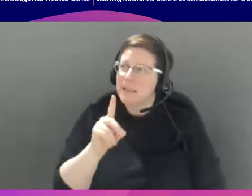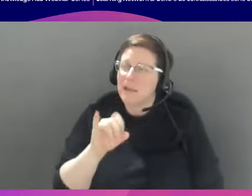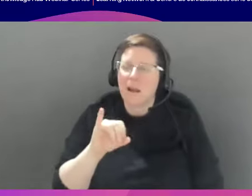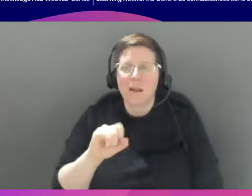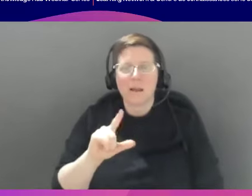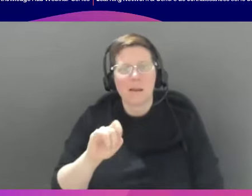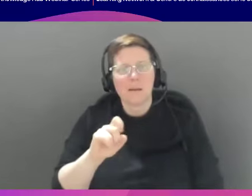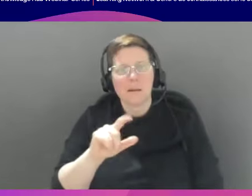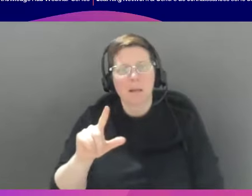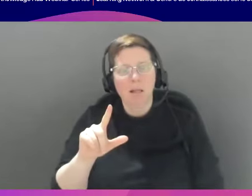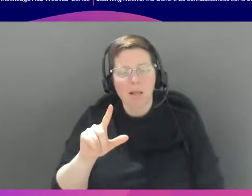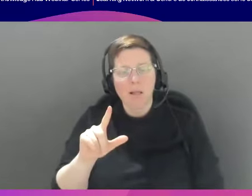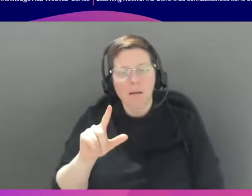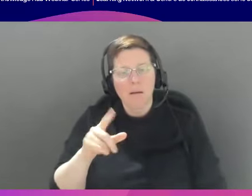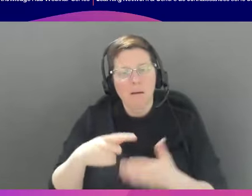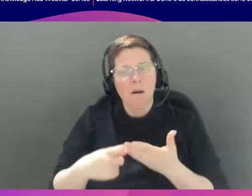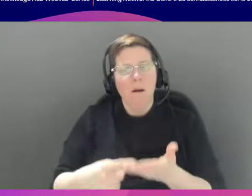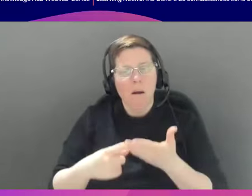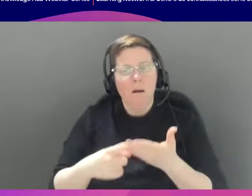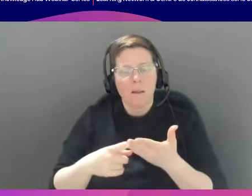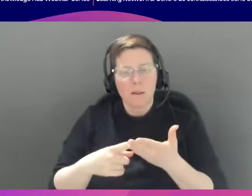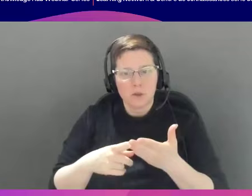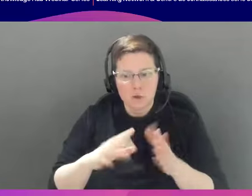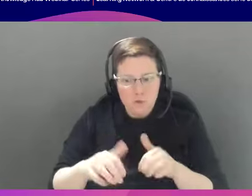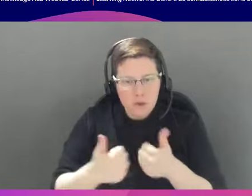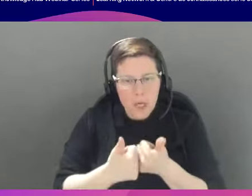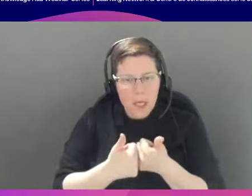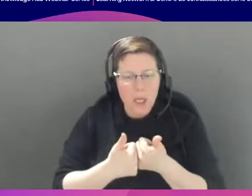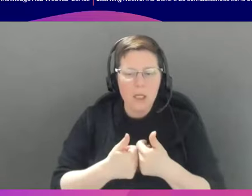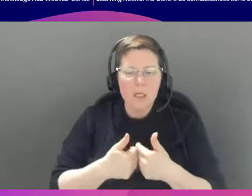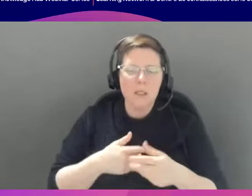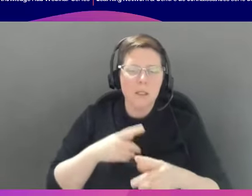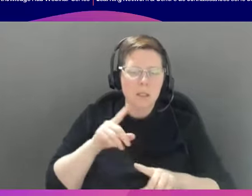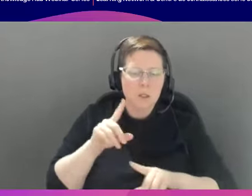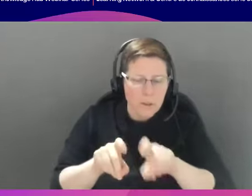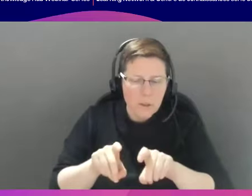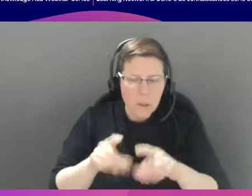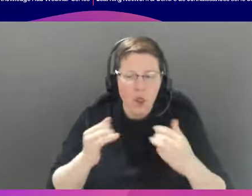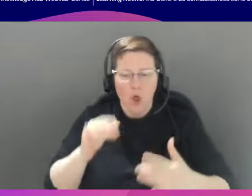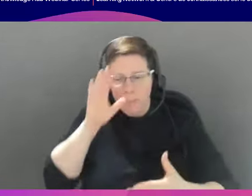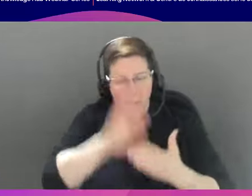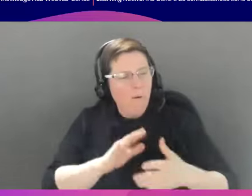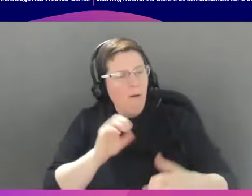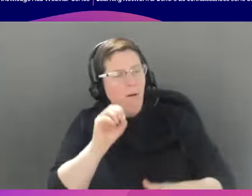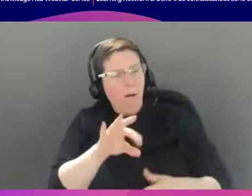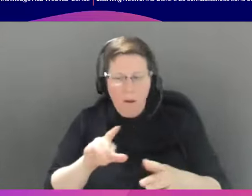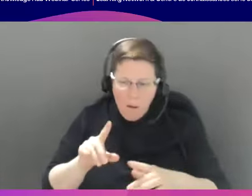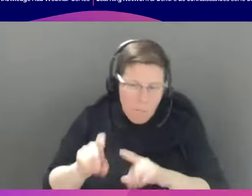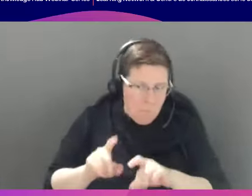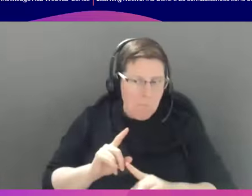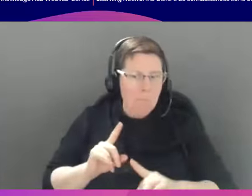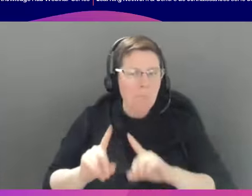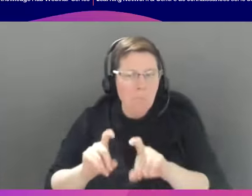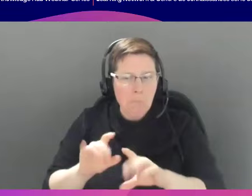conversations to challenge and question incels' current misogynistic beliefs. And they did this by